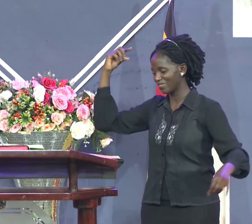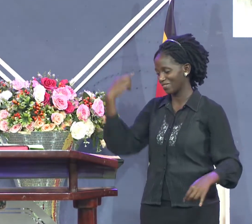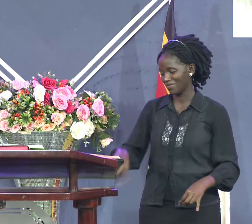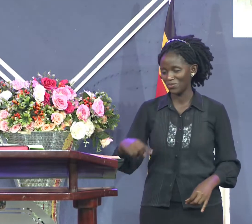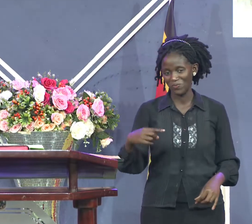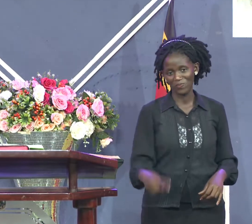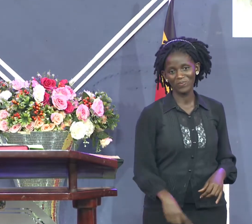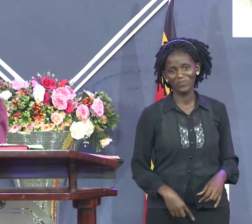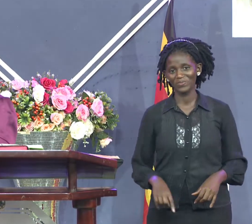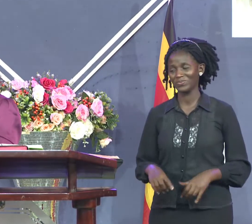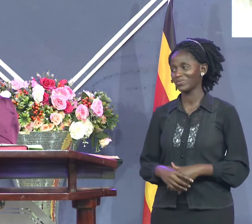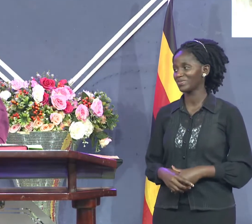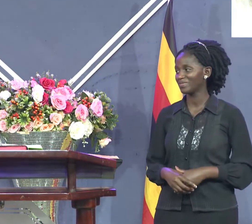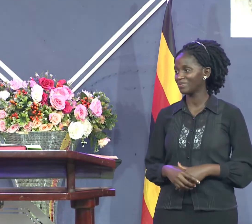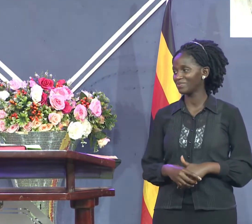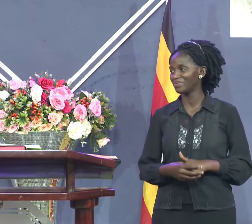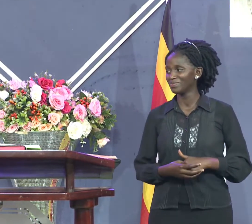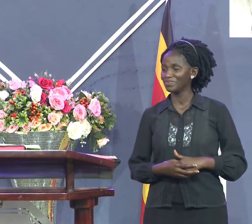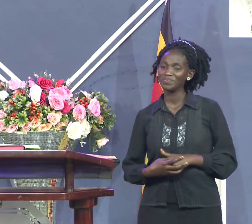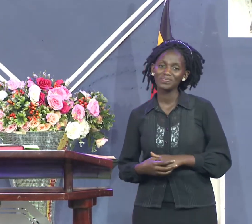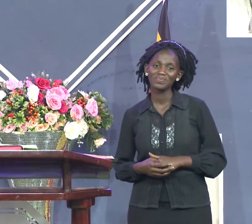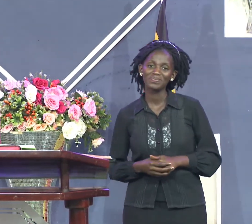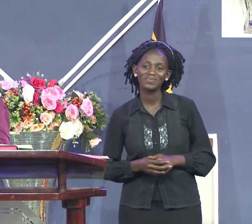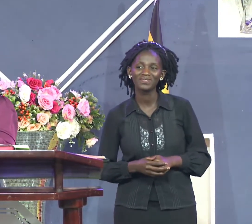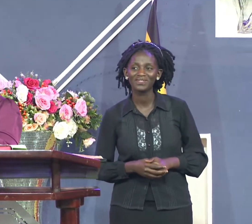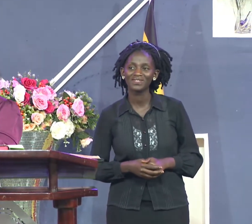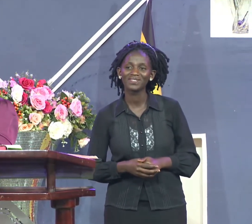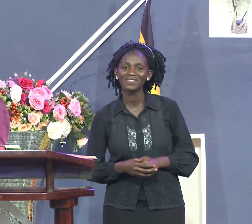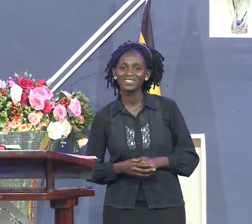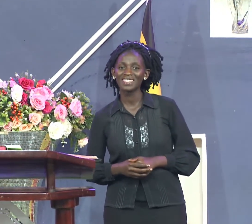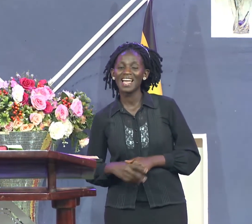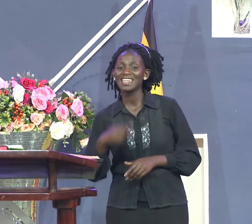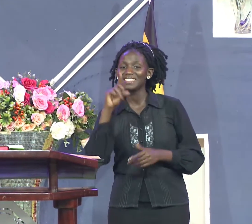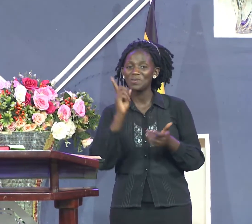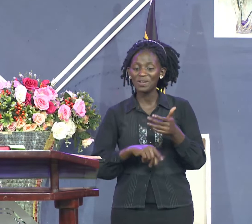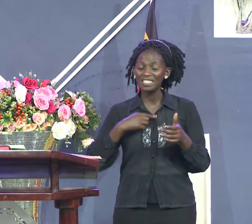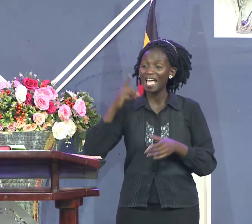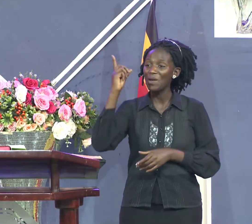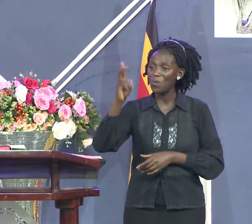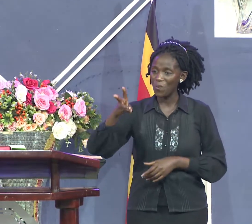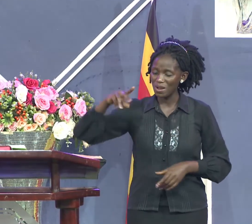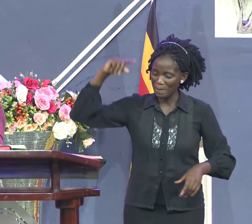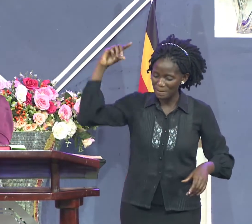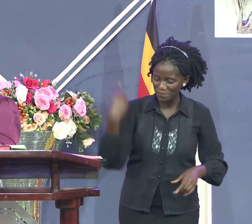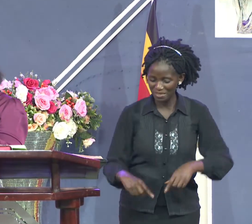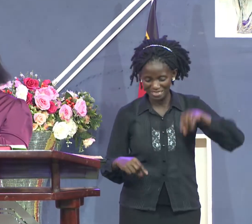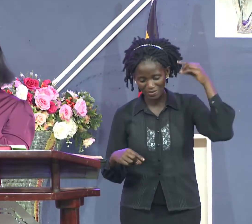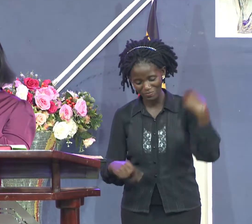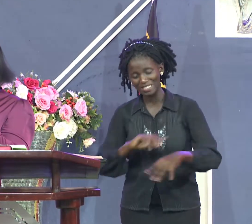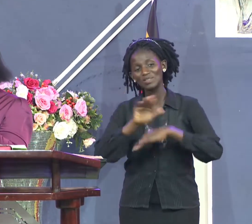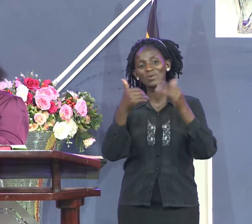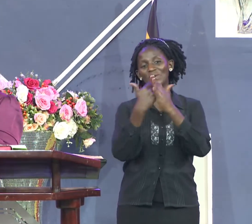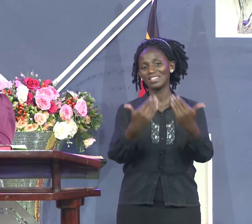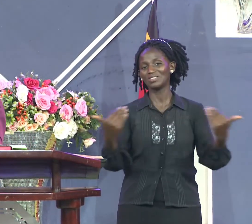called on a certain man who was passing via my workplace and I told him, sell me one. Ngamba nja bakuba. And I said, I will